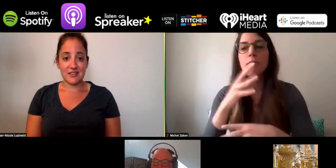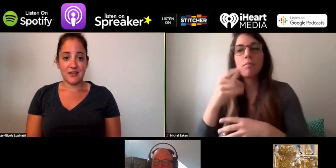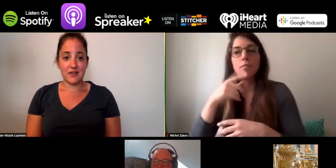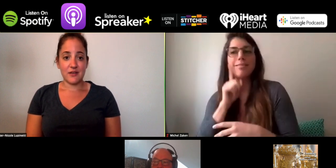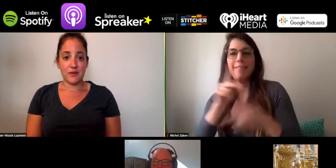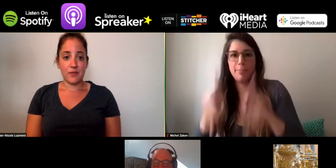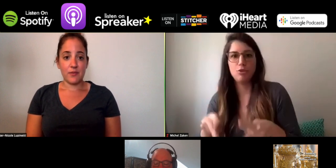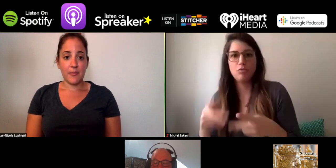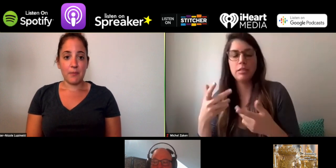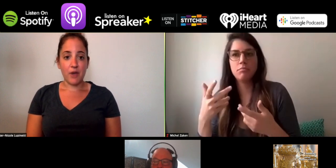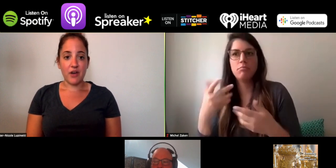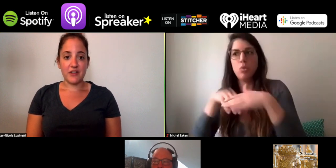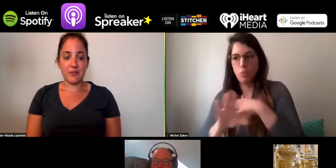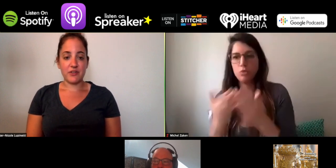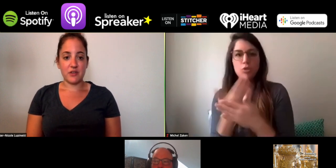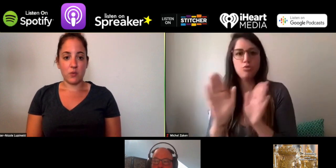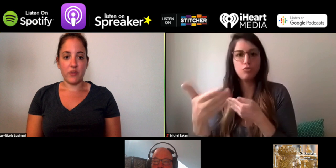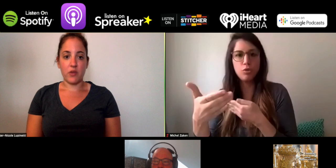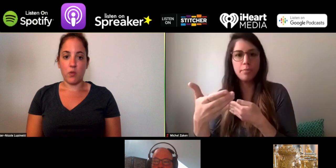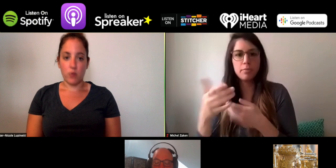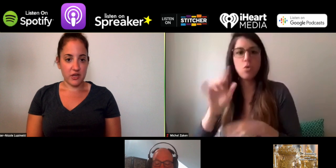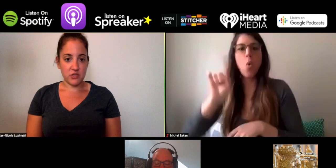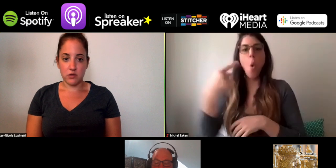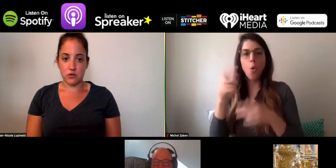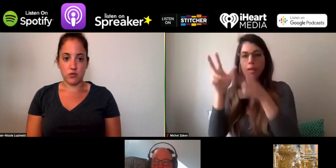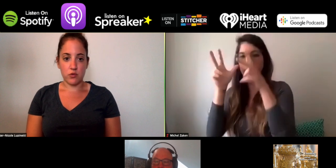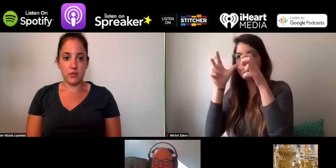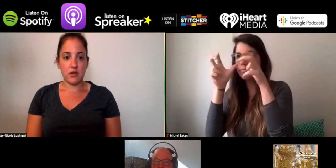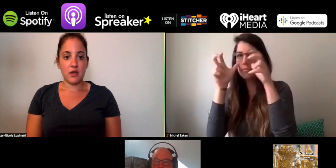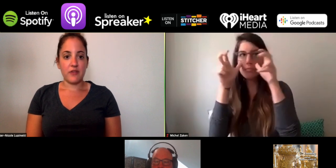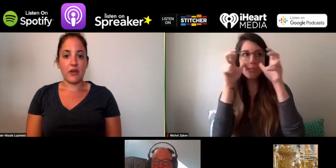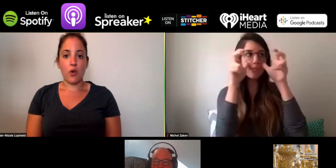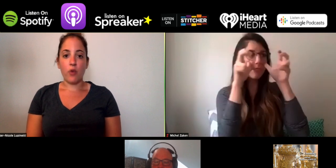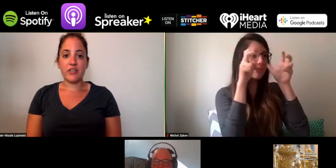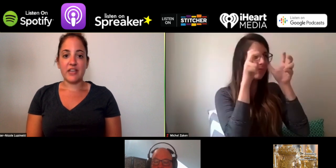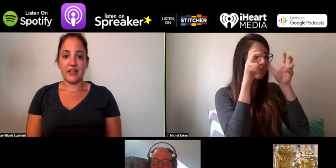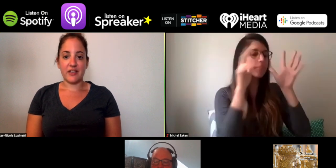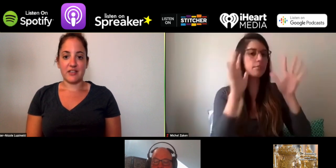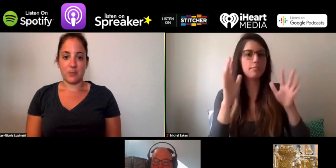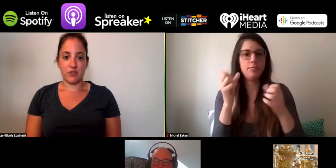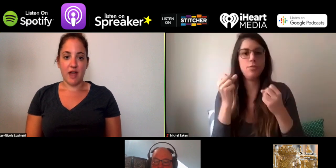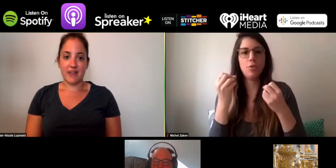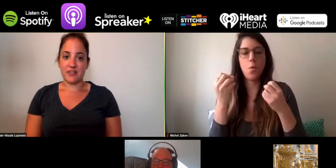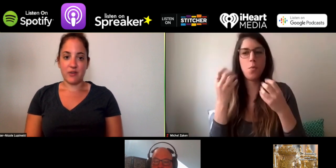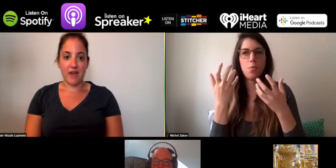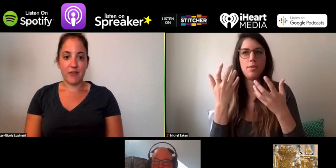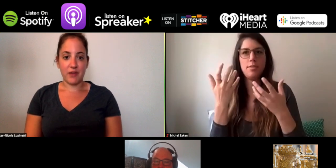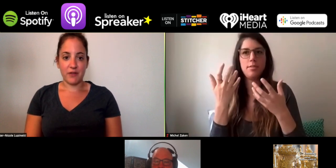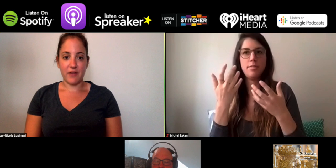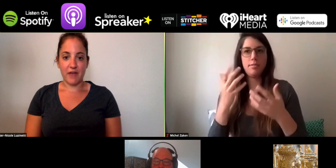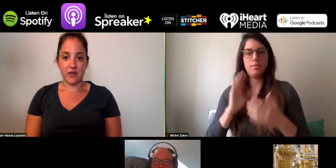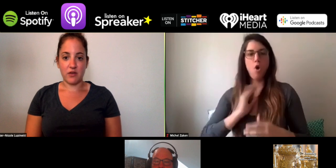yes. But a deaf person, when they walk into a new room, they're only taking things in with their eyes. They don't